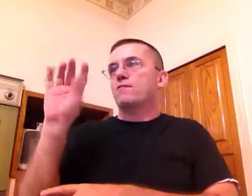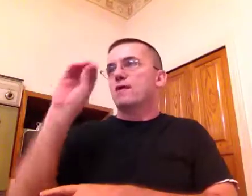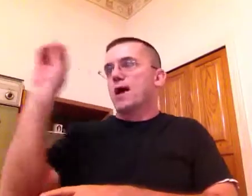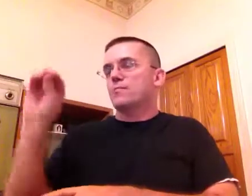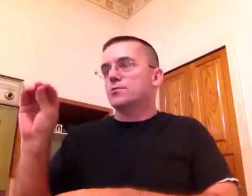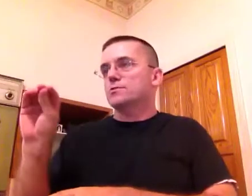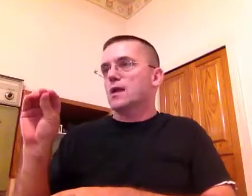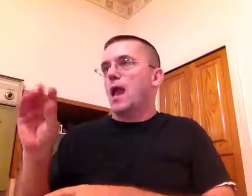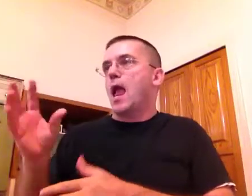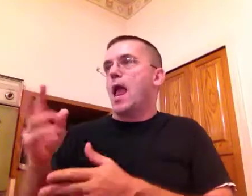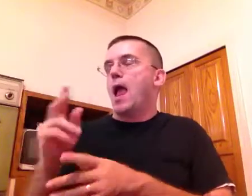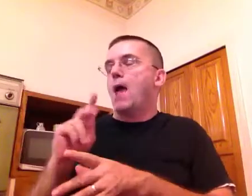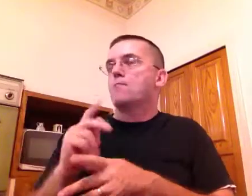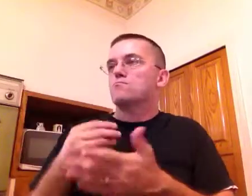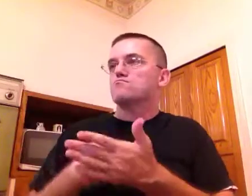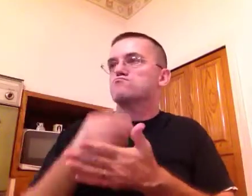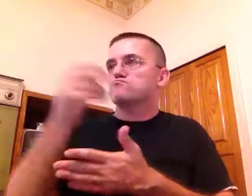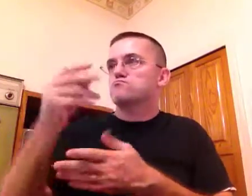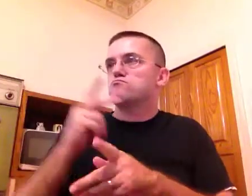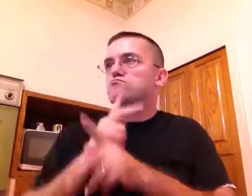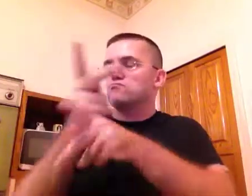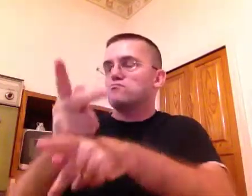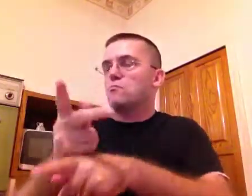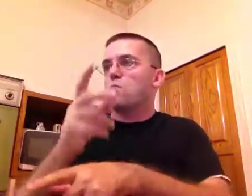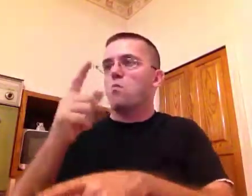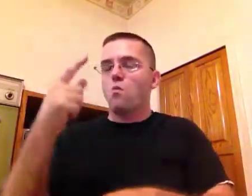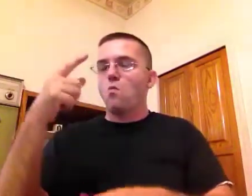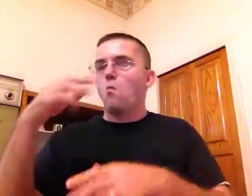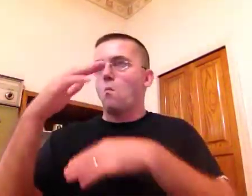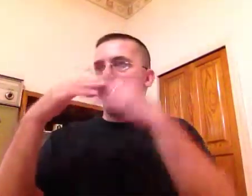You're loaning money to somebody on a building. What do you think?